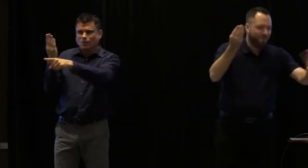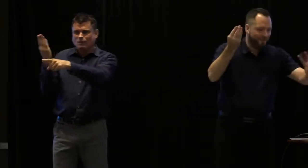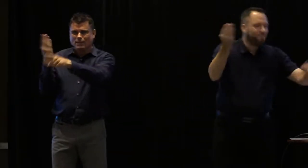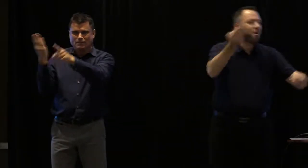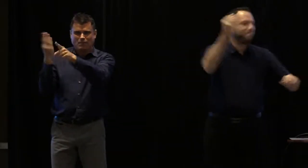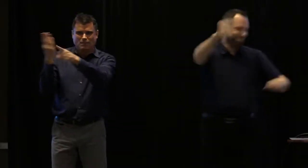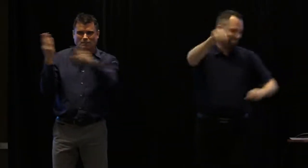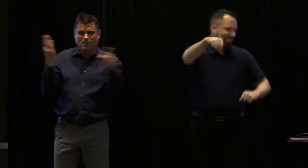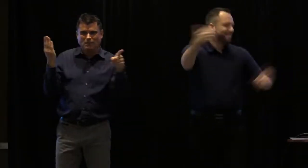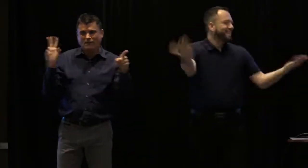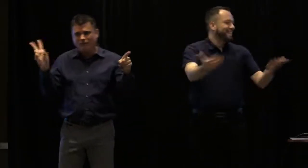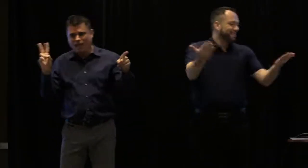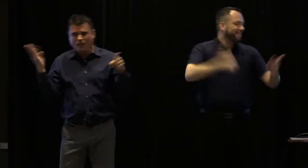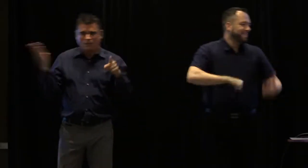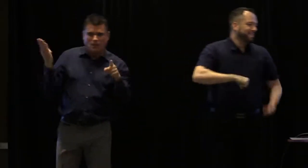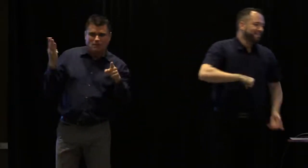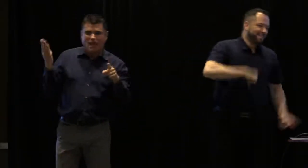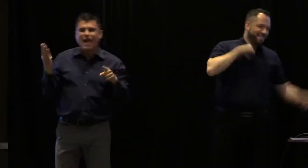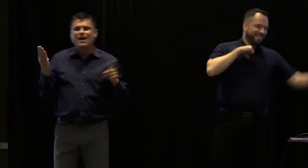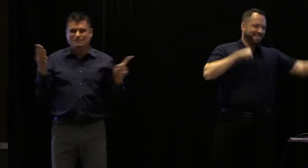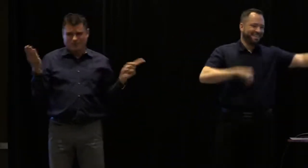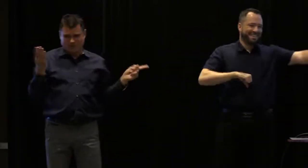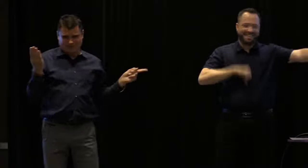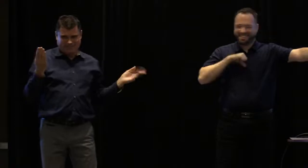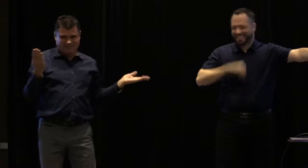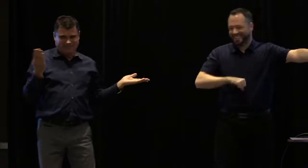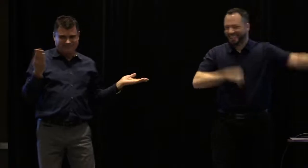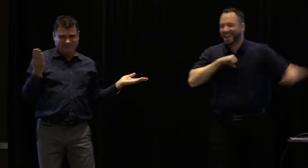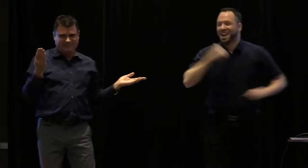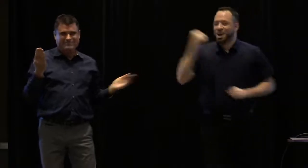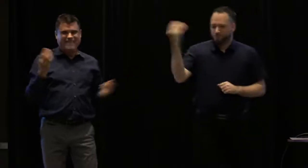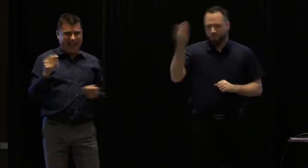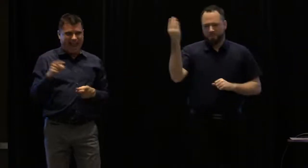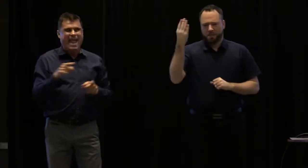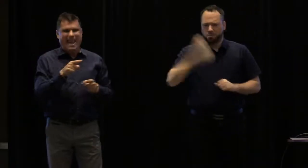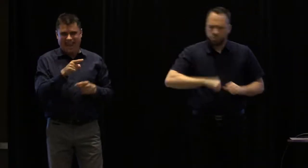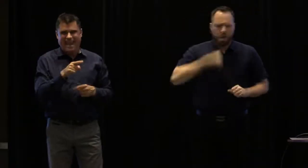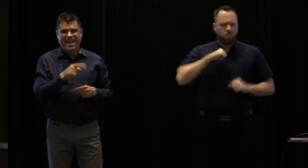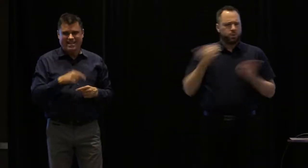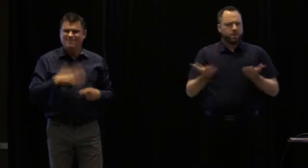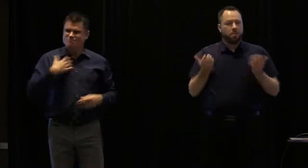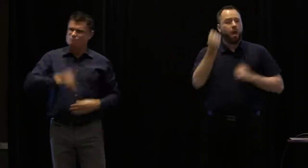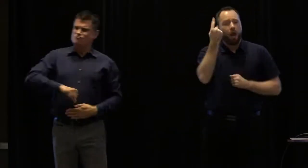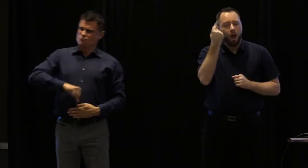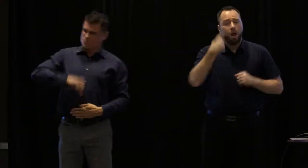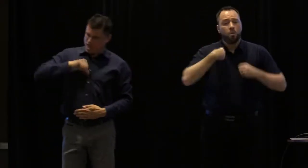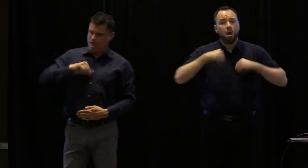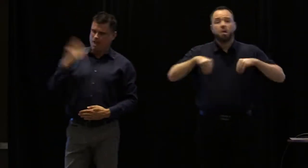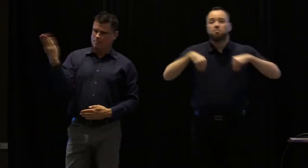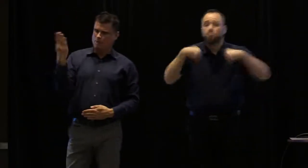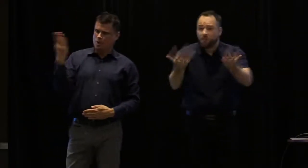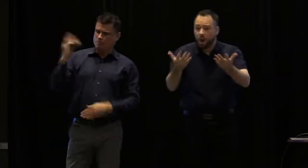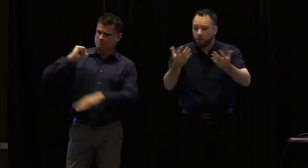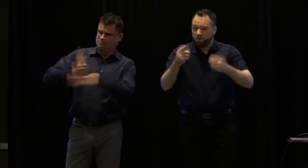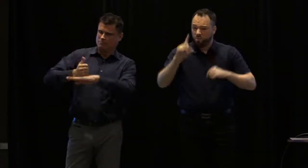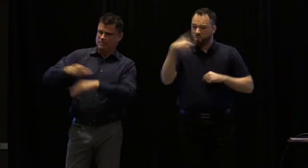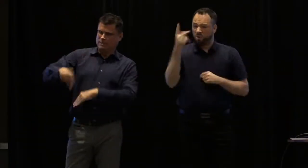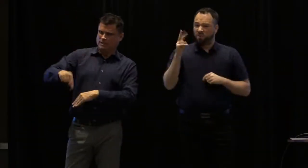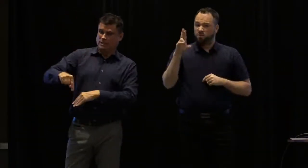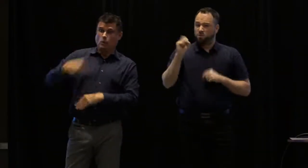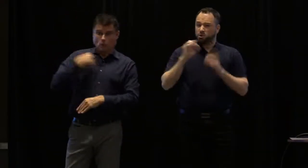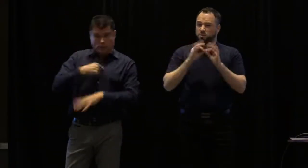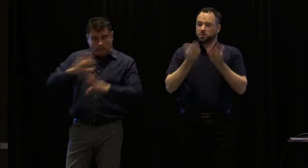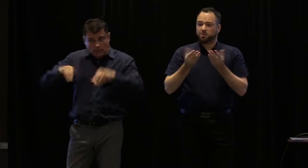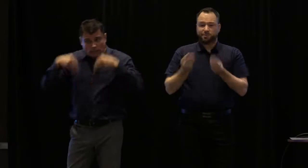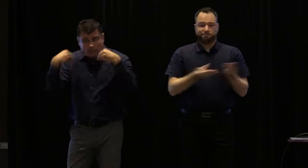The headquarters is in Burnaby. Local headquarters in Burnaby. We're proud to be located here in Burnaby.